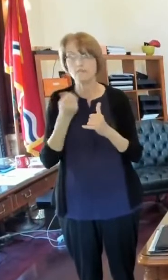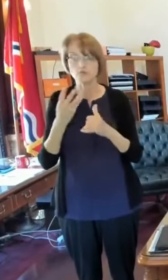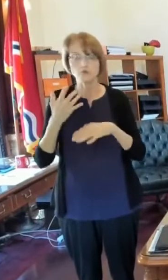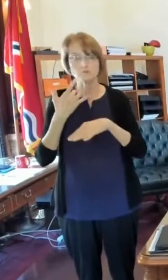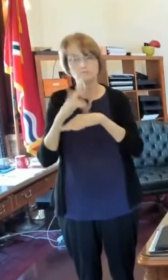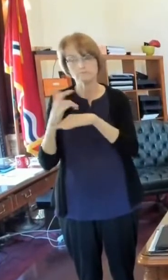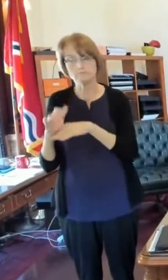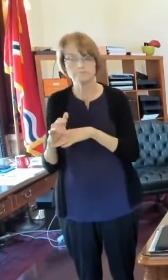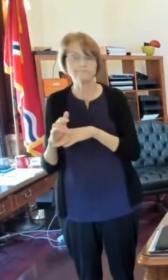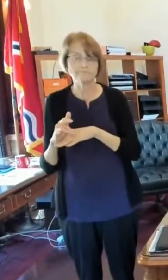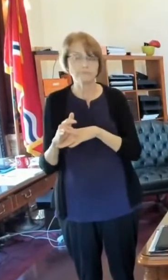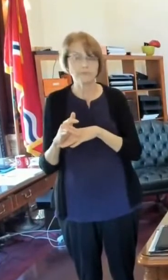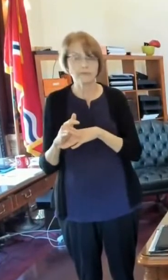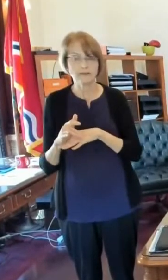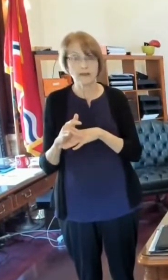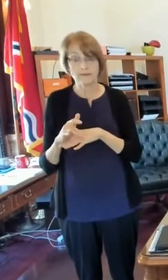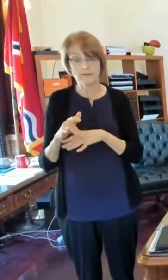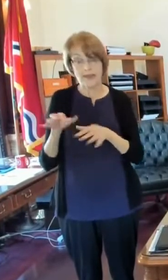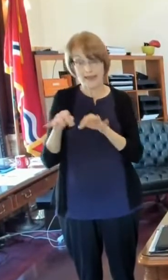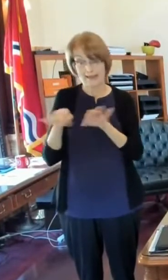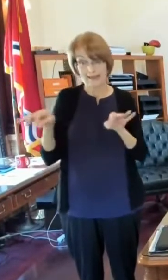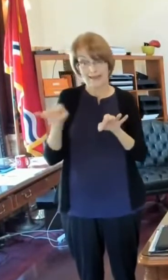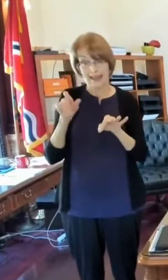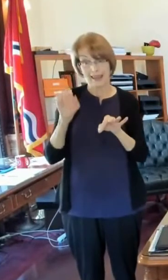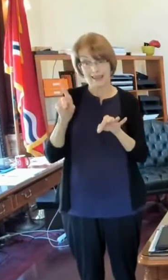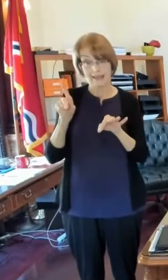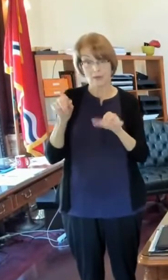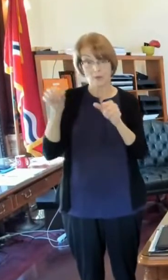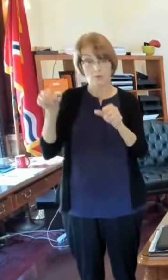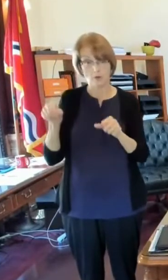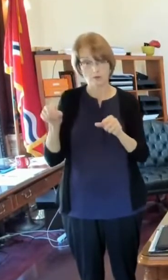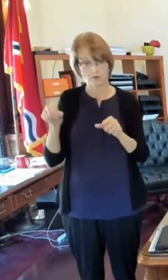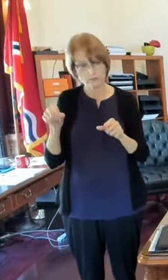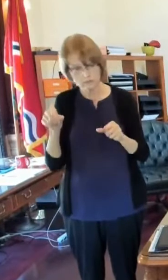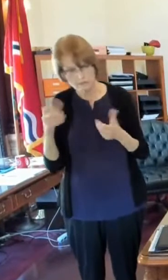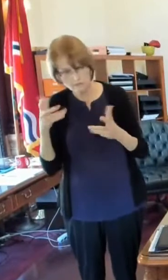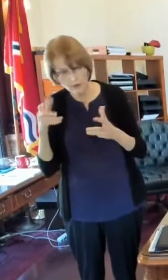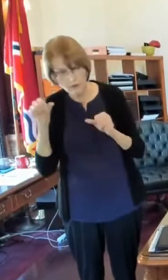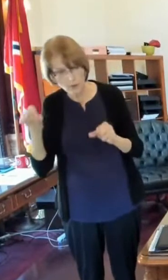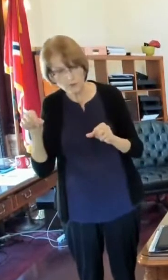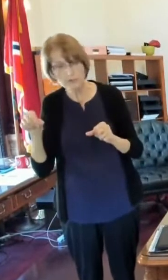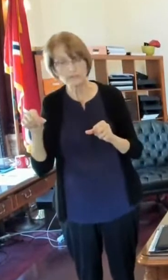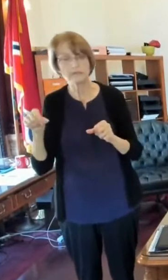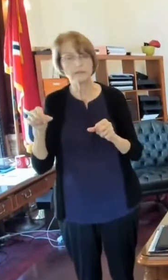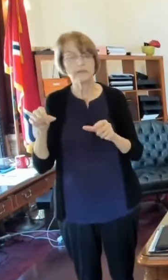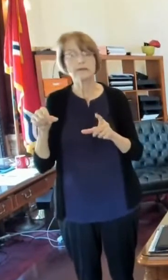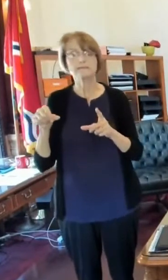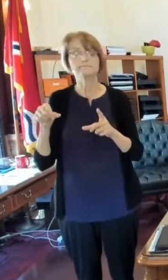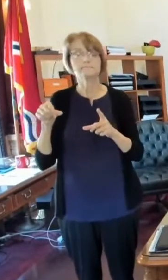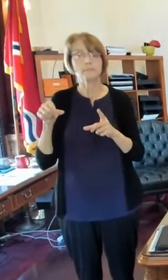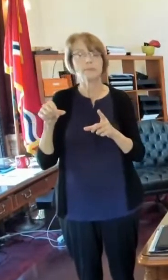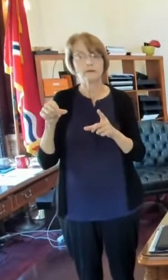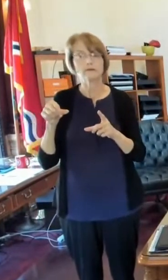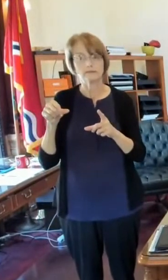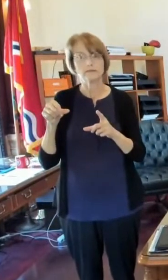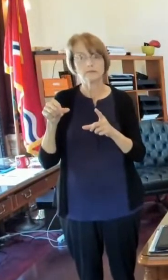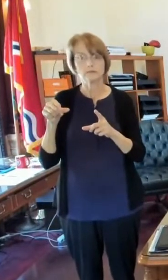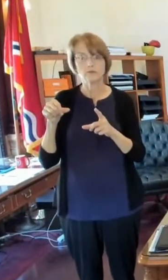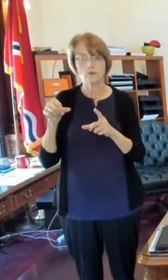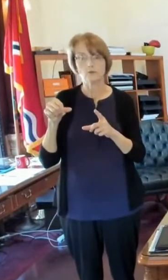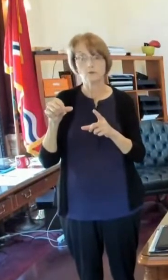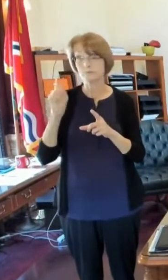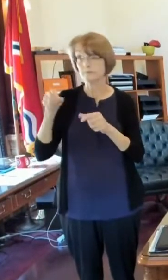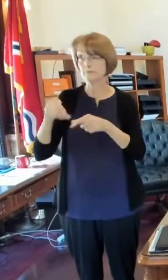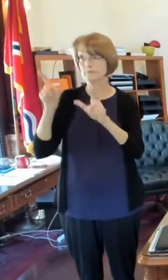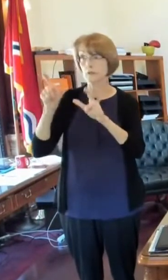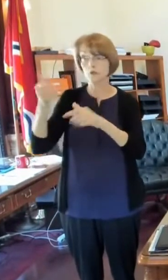so, this link that we're going to post, or maybe we already did post while I was speaking to you, to try to hire truck